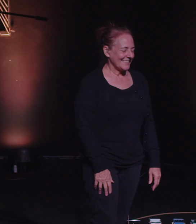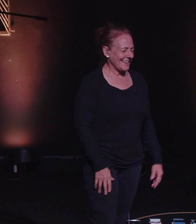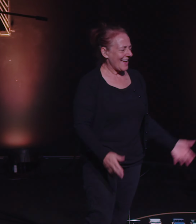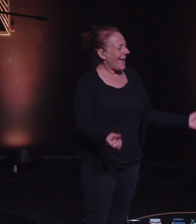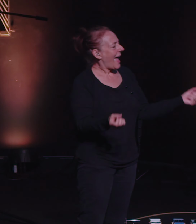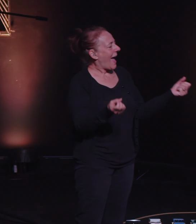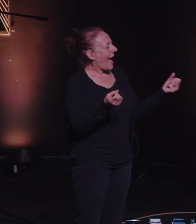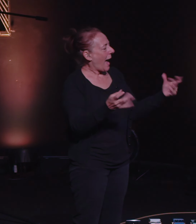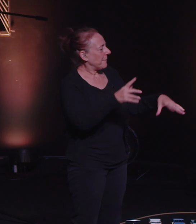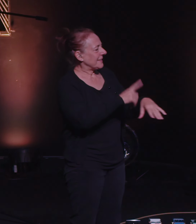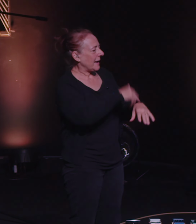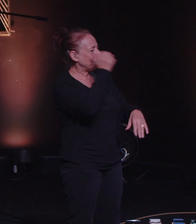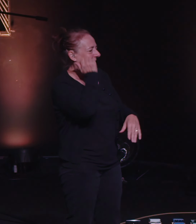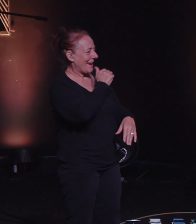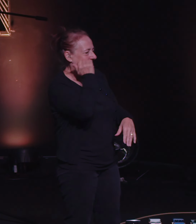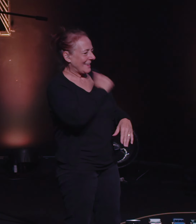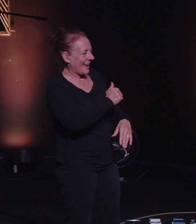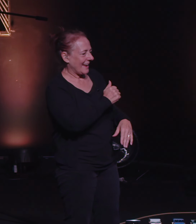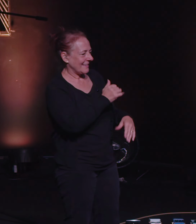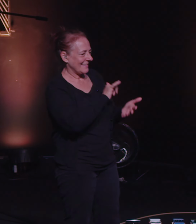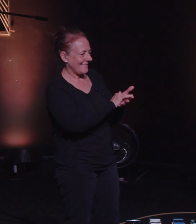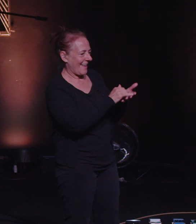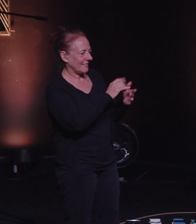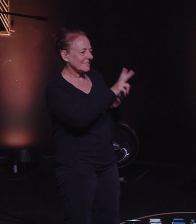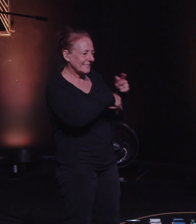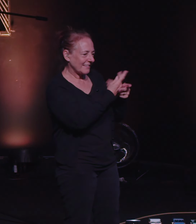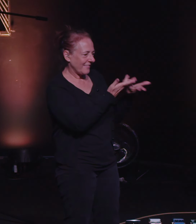How many times every day does that happen?